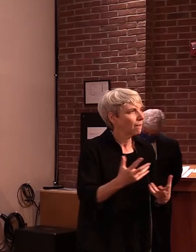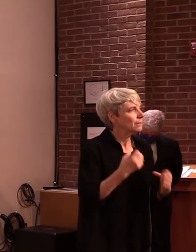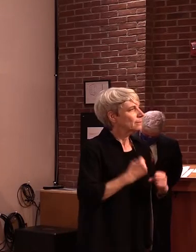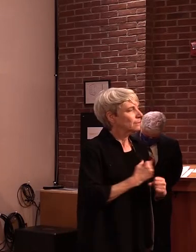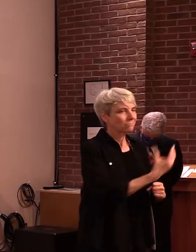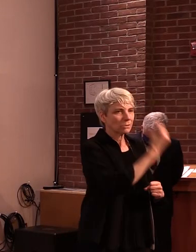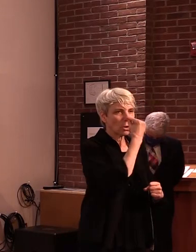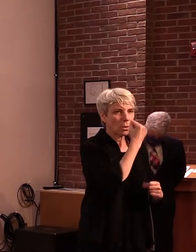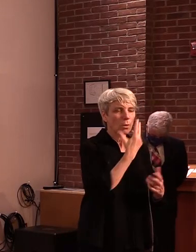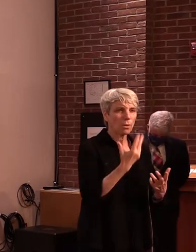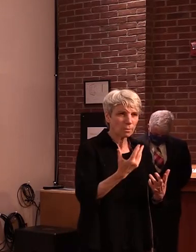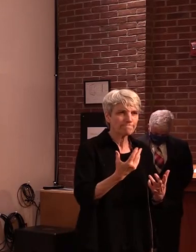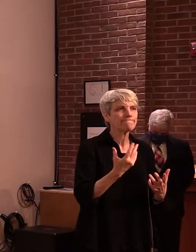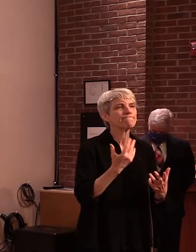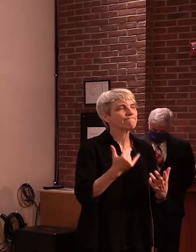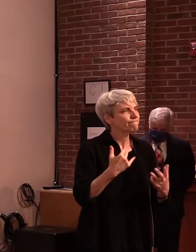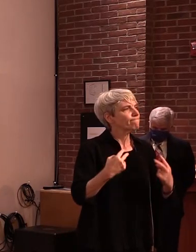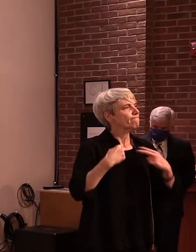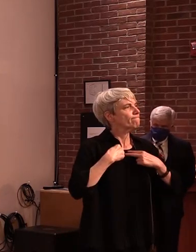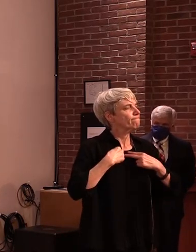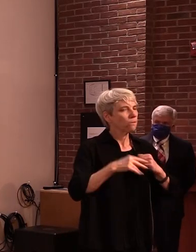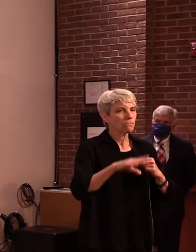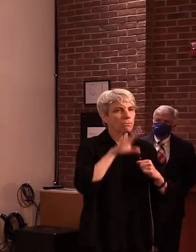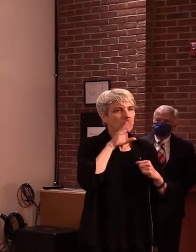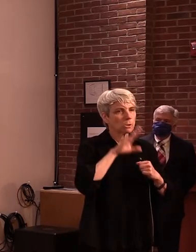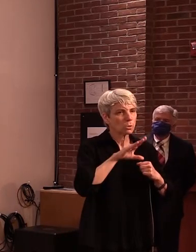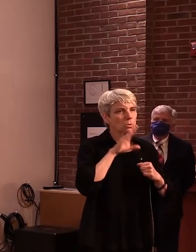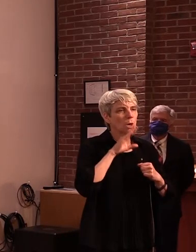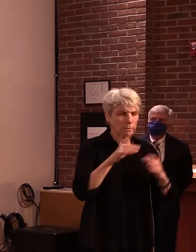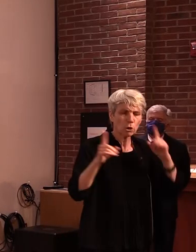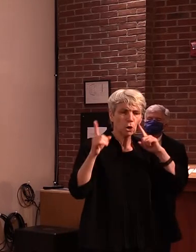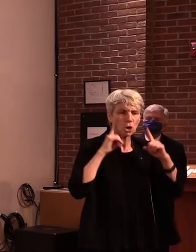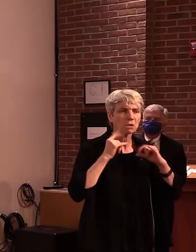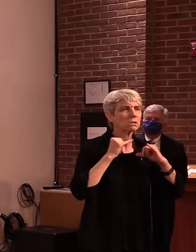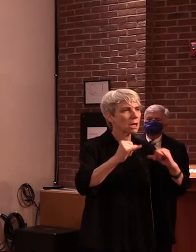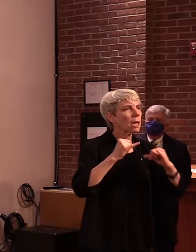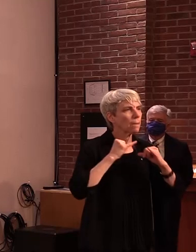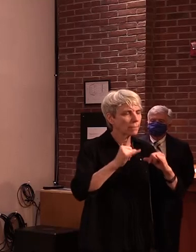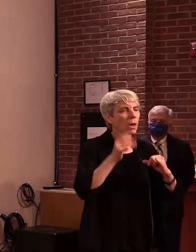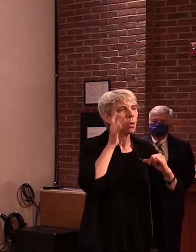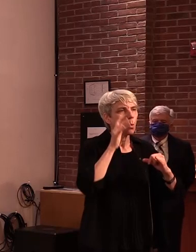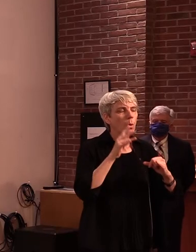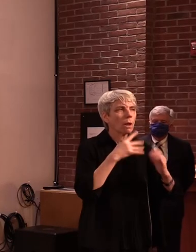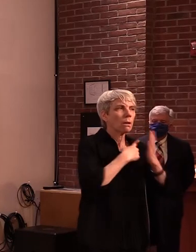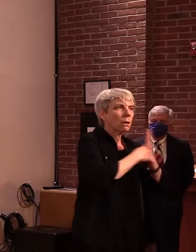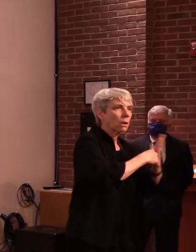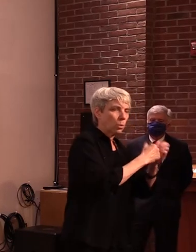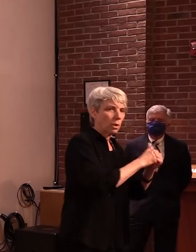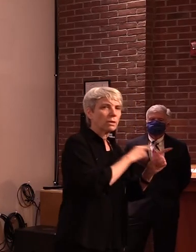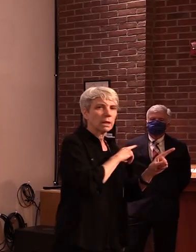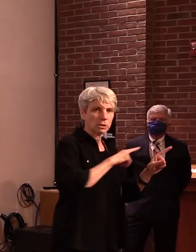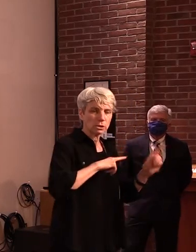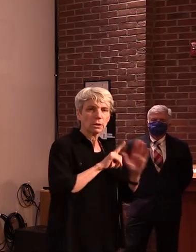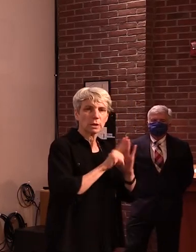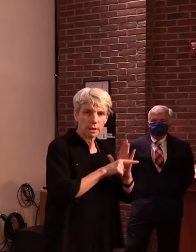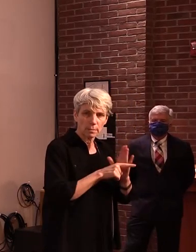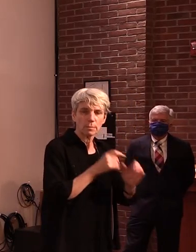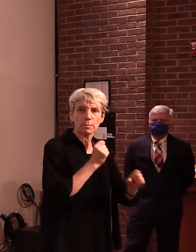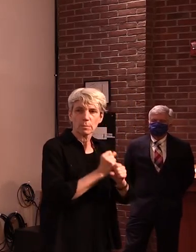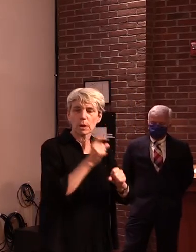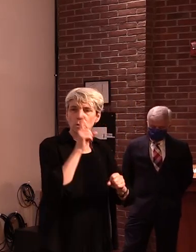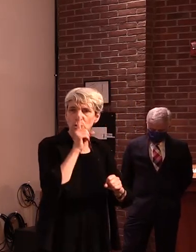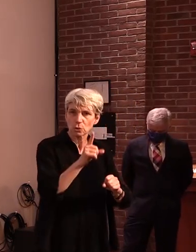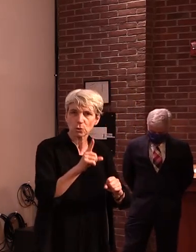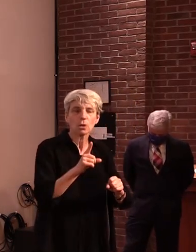things, other issues that are problematic in obtaining the money. So we'll be working at this, making sure that